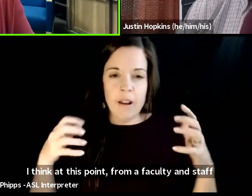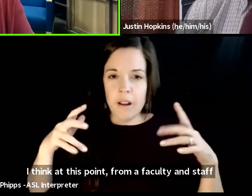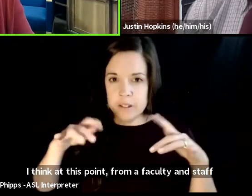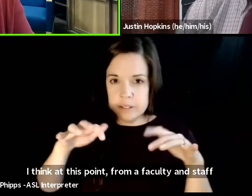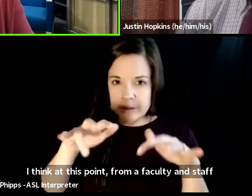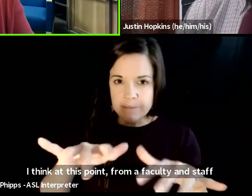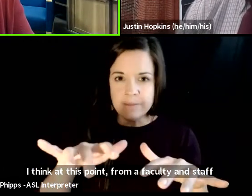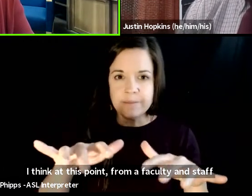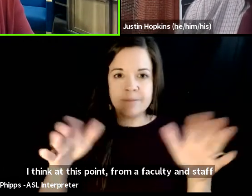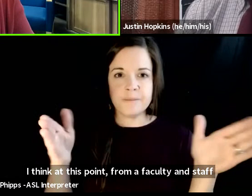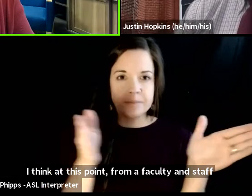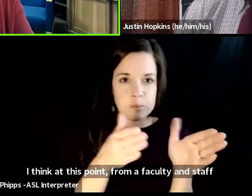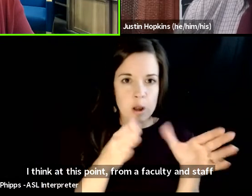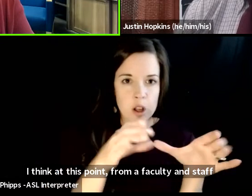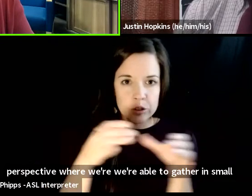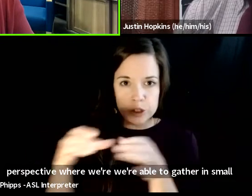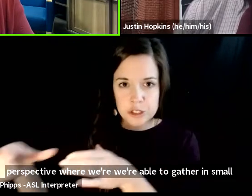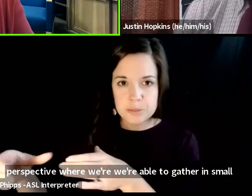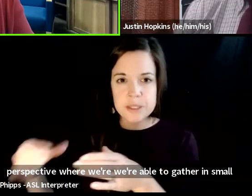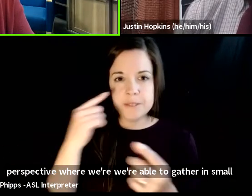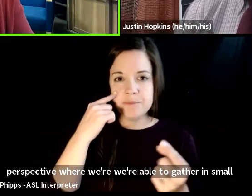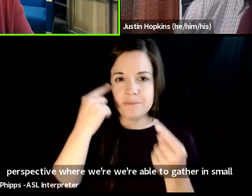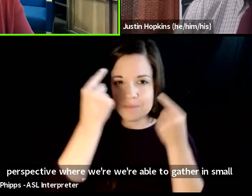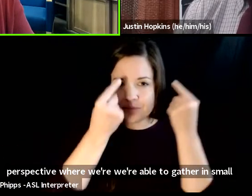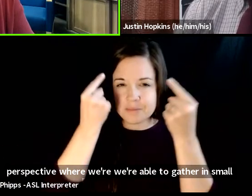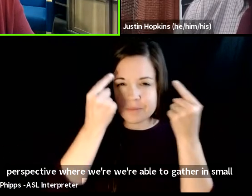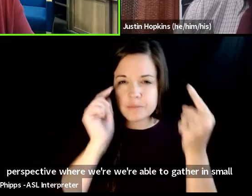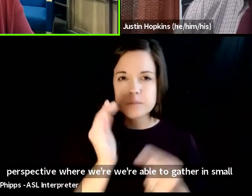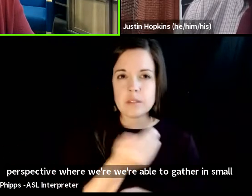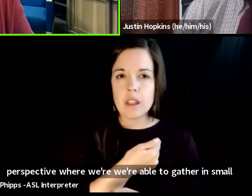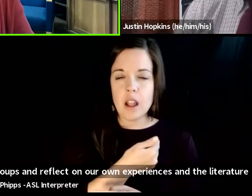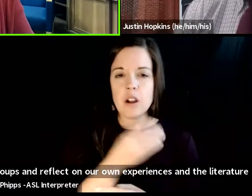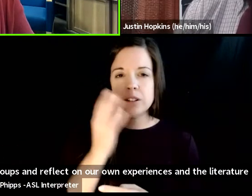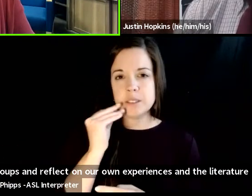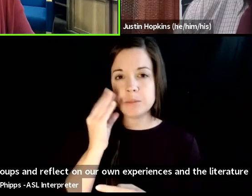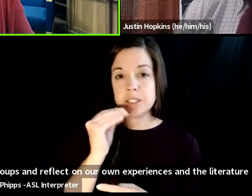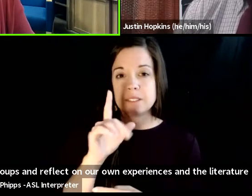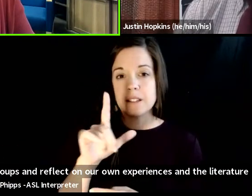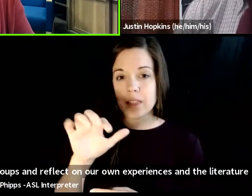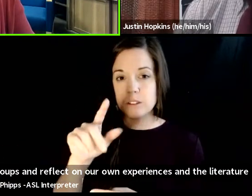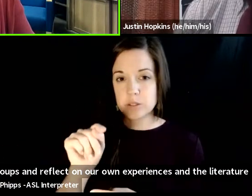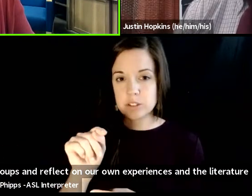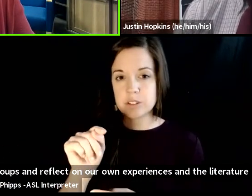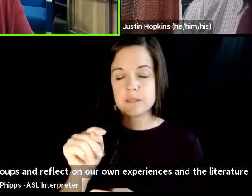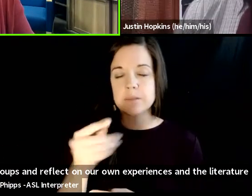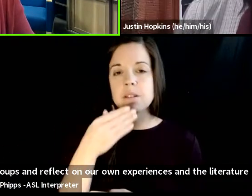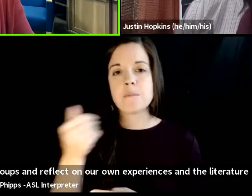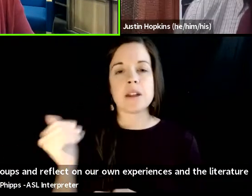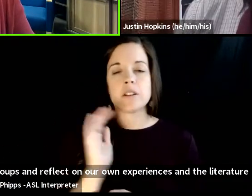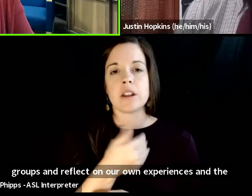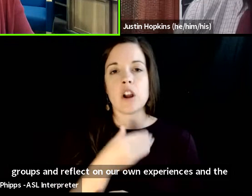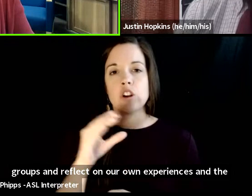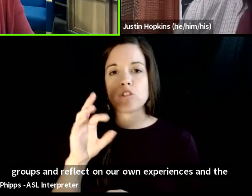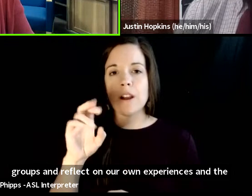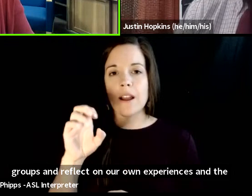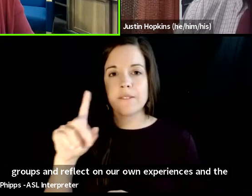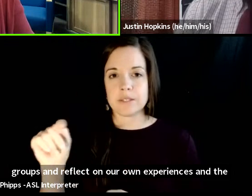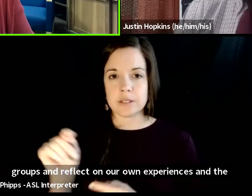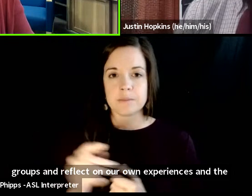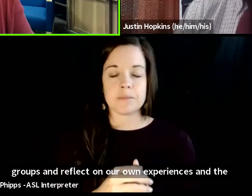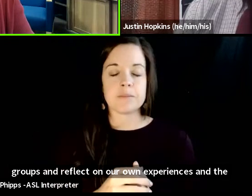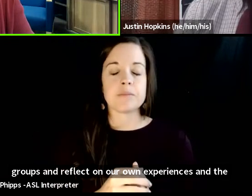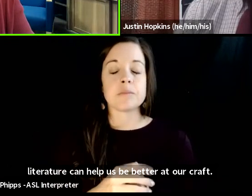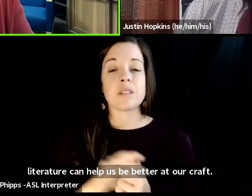small groups and reflect on our own experiences in the literature, can help us be better at our craft. I think also as